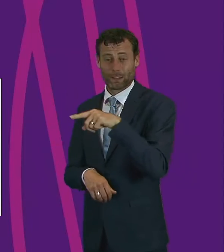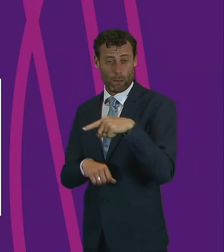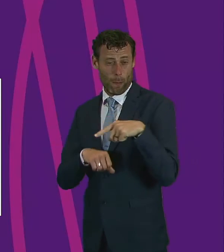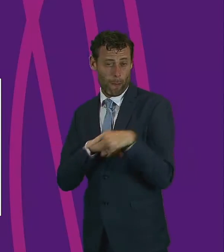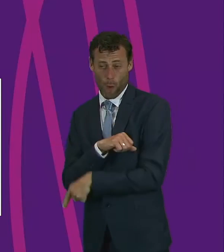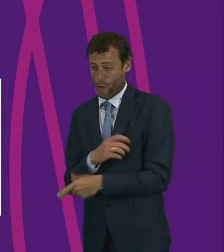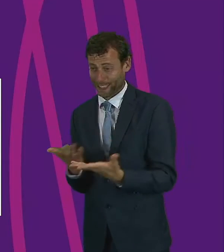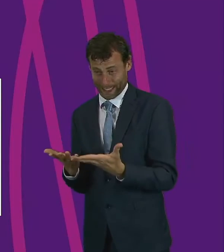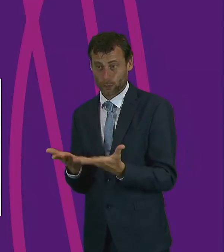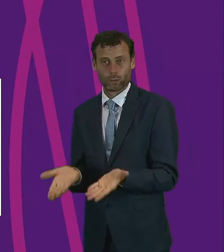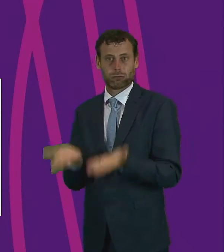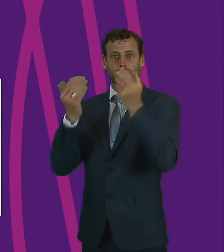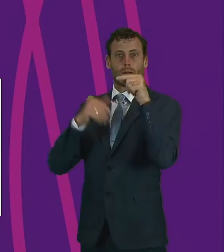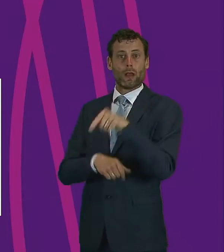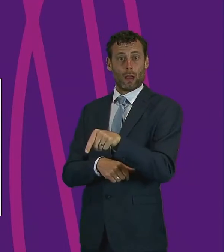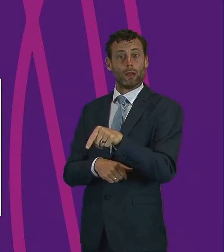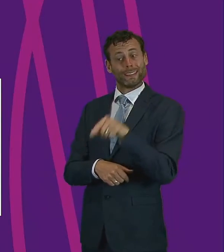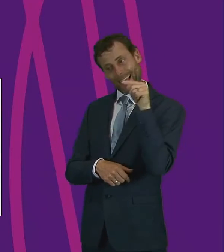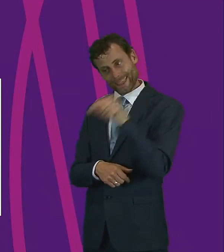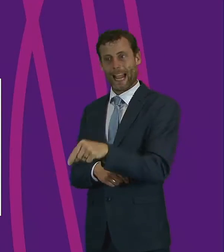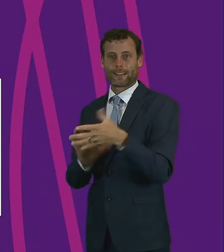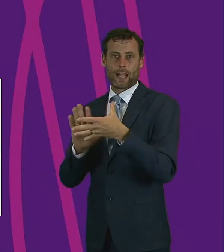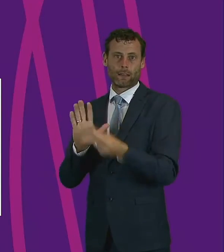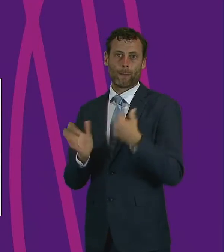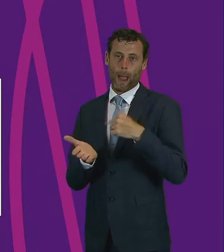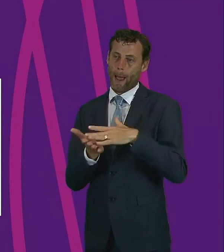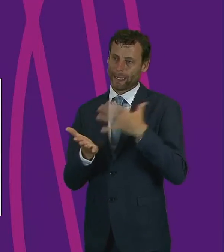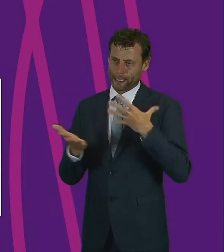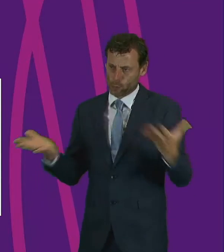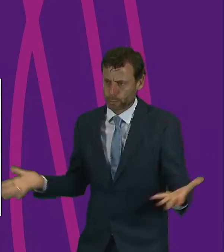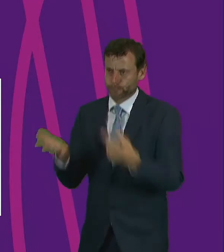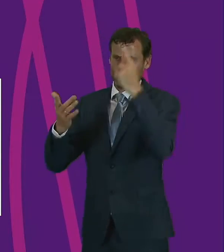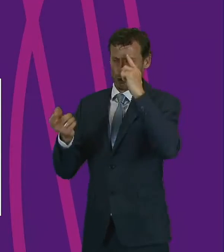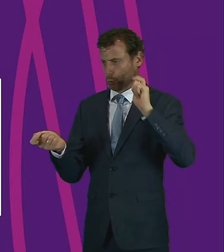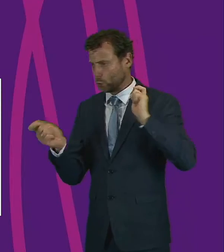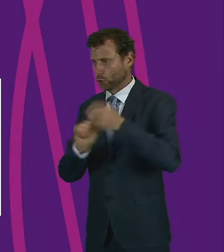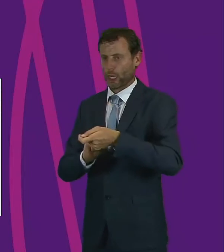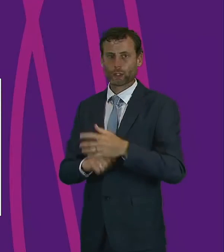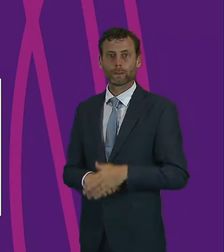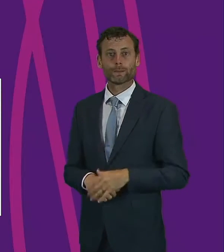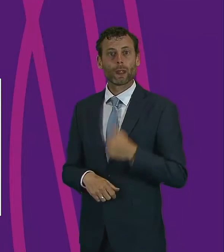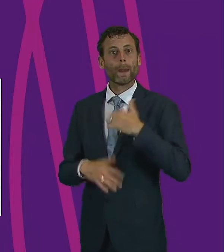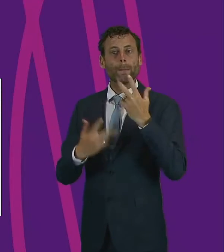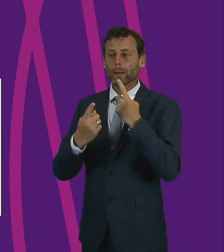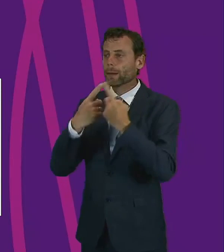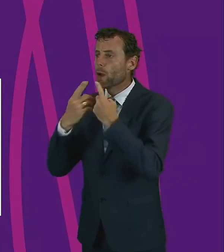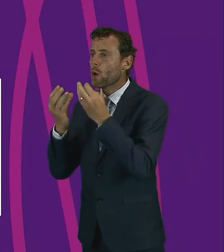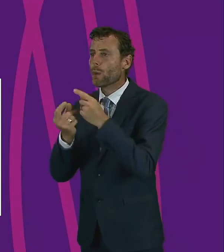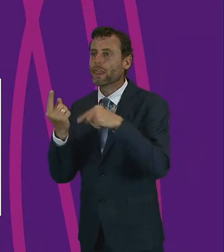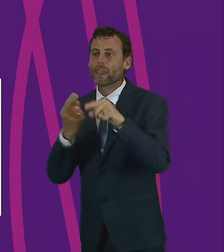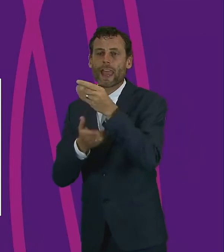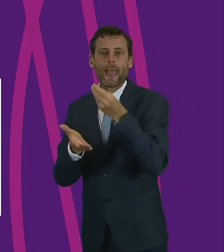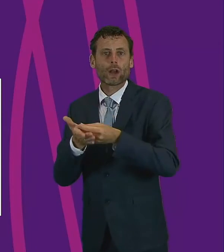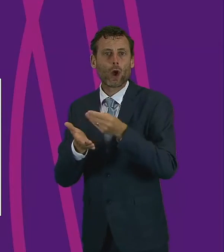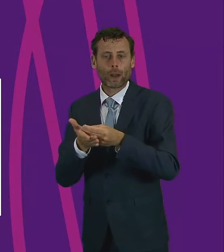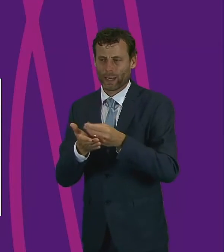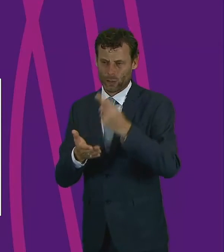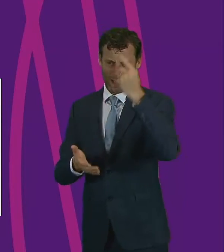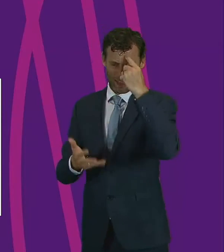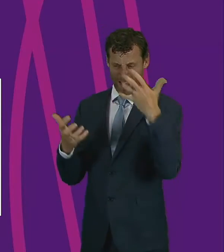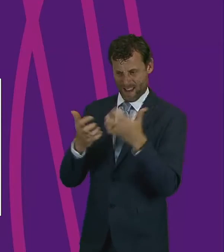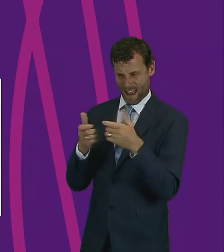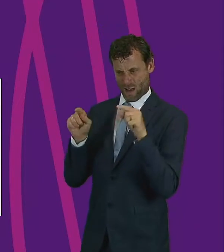to a virtual meeting of MPs, health experts, economists and all those interested in the wellbeing economy,